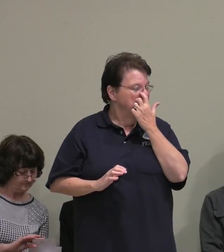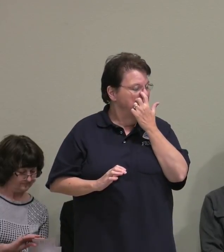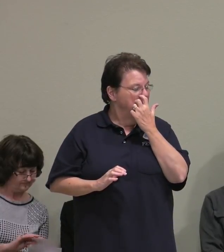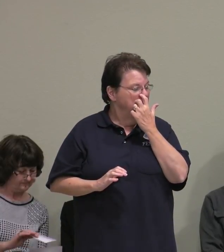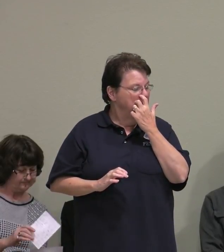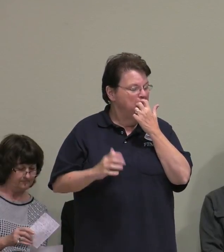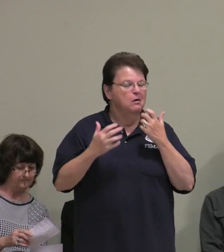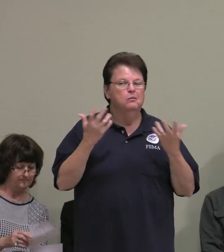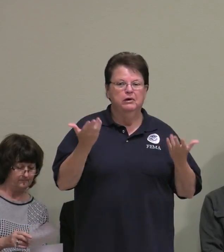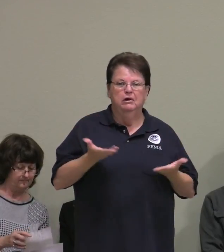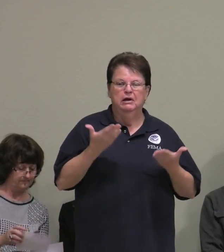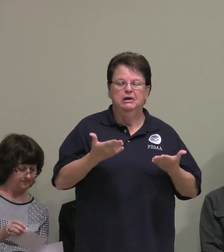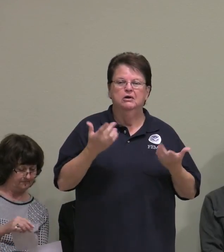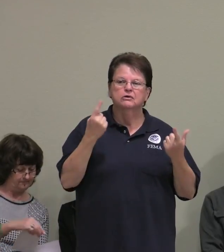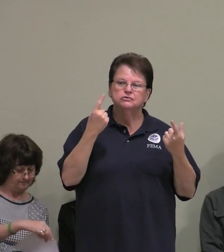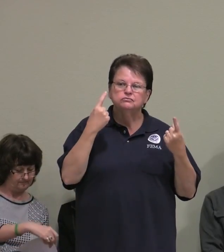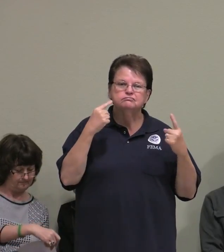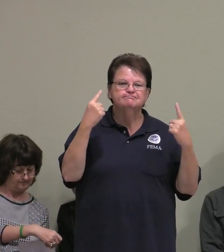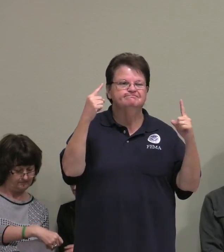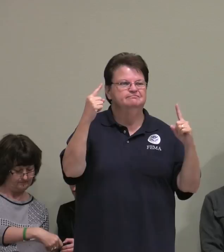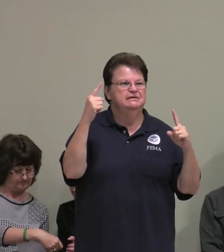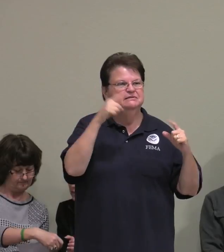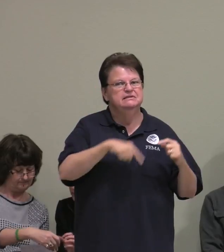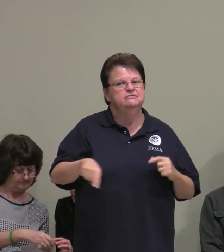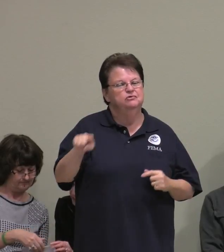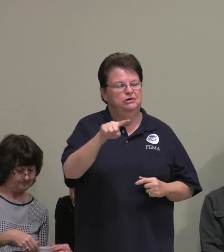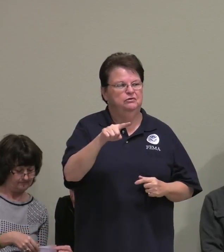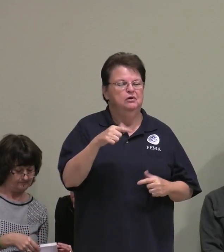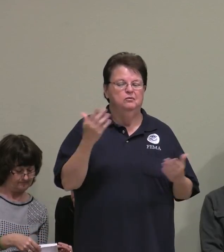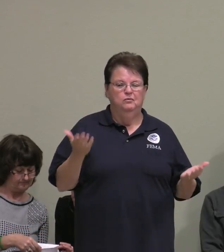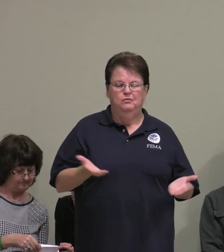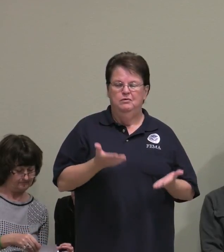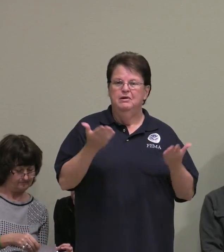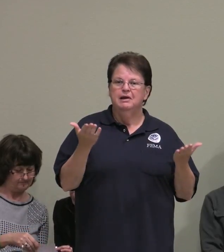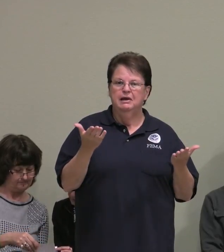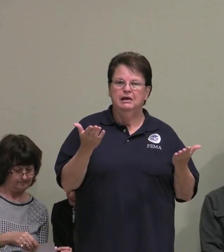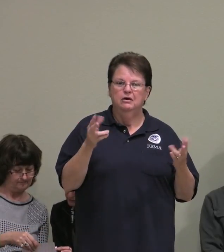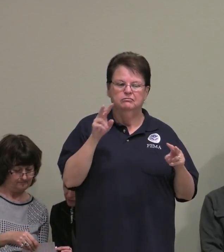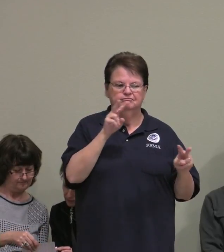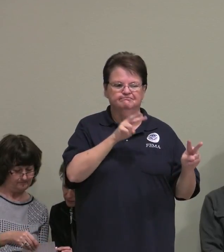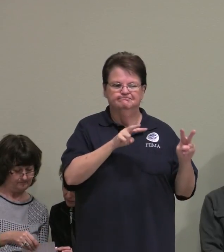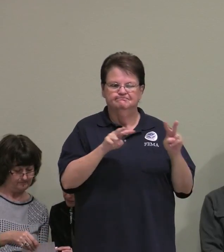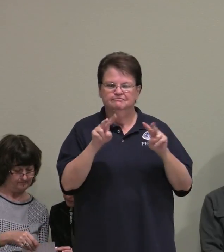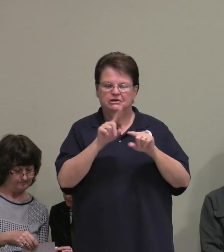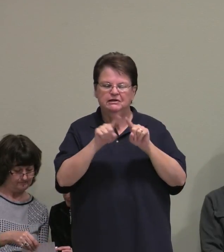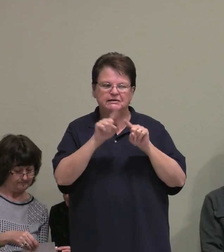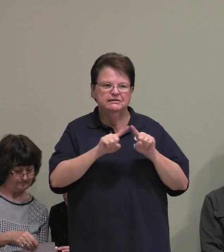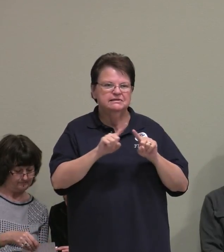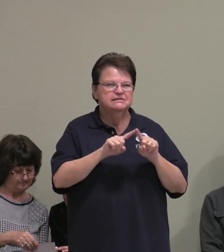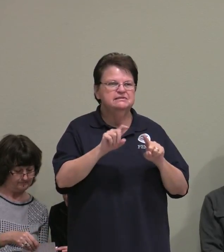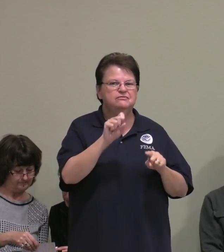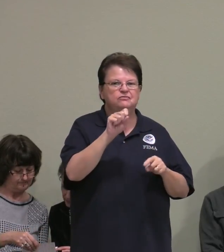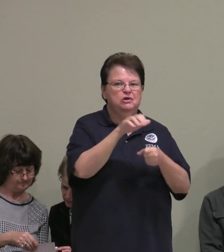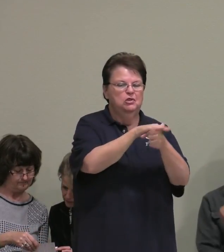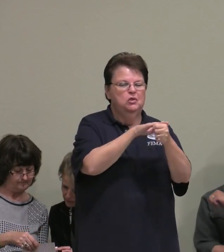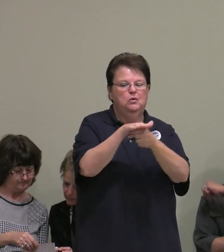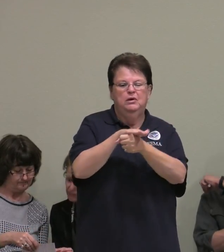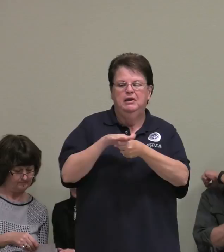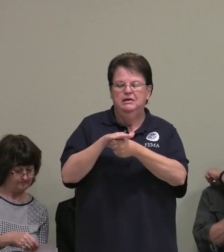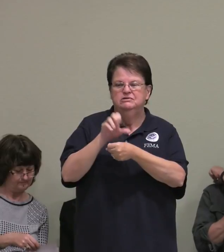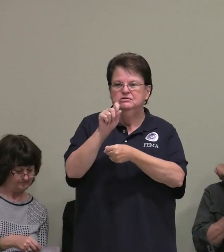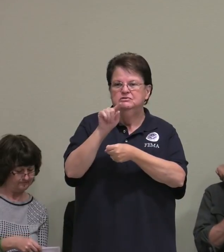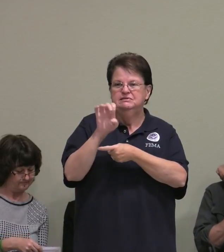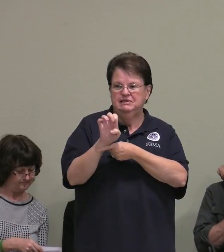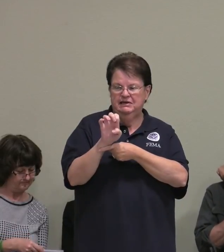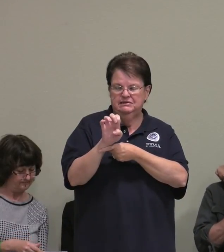the outcomes that you desire. We are looking at many sites. We are very close to making decisions on several sites.